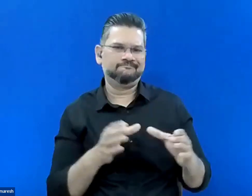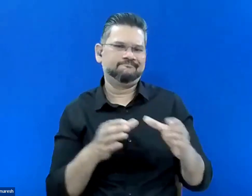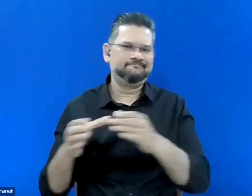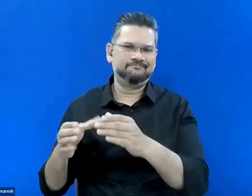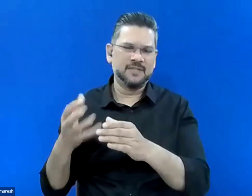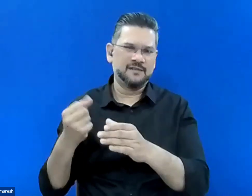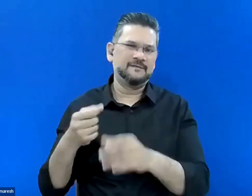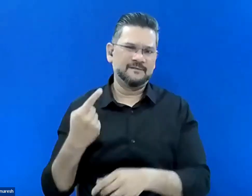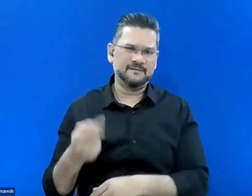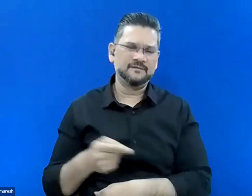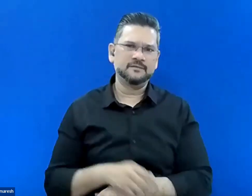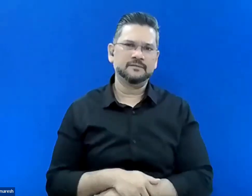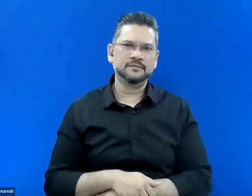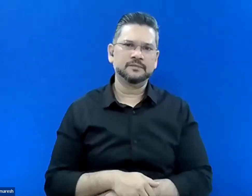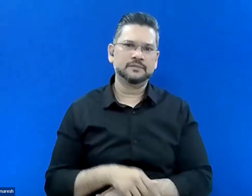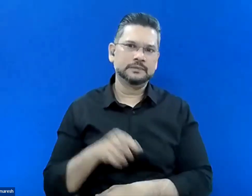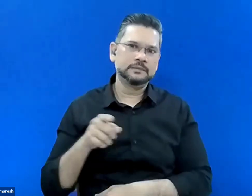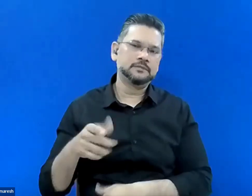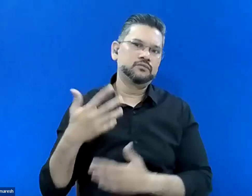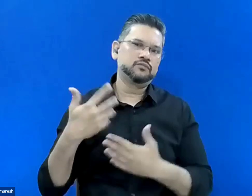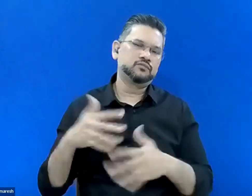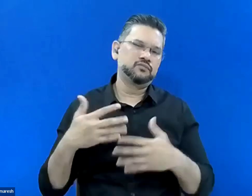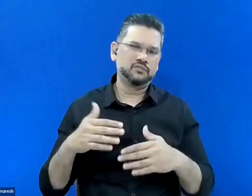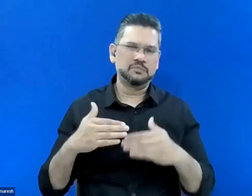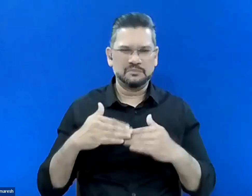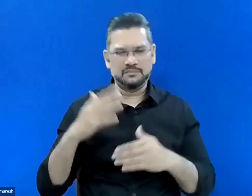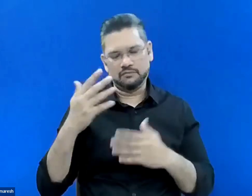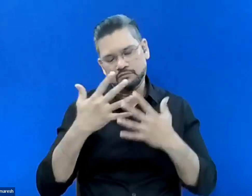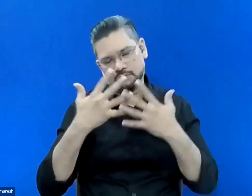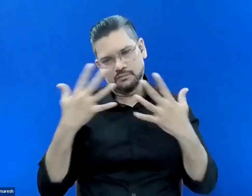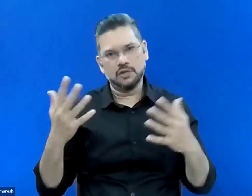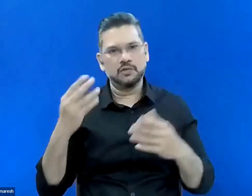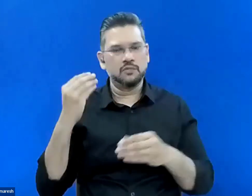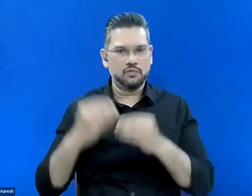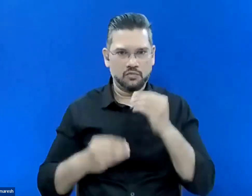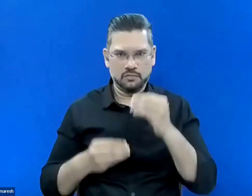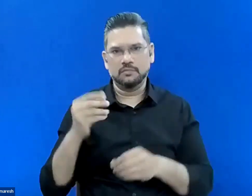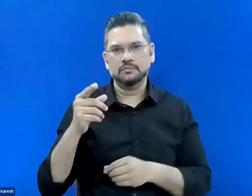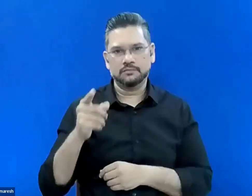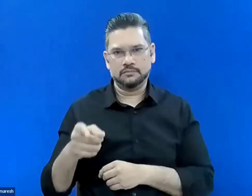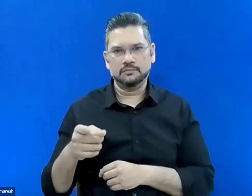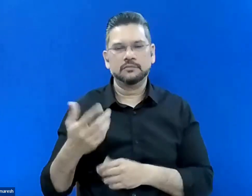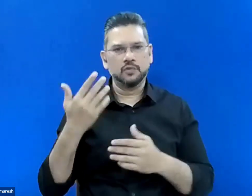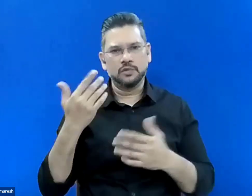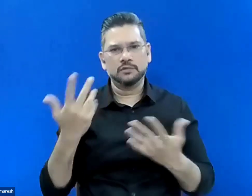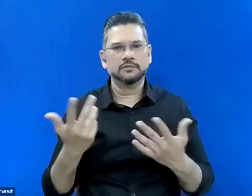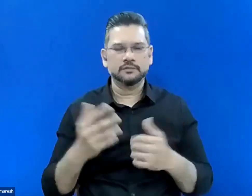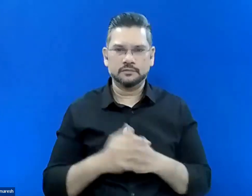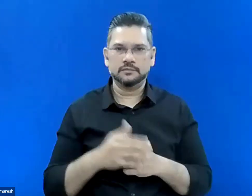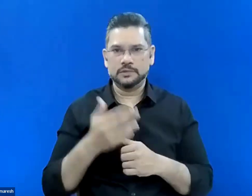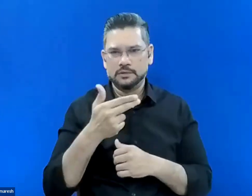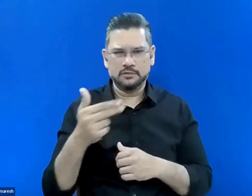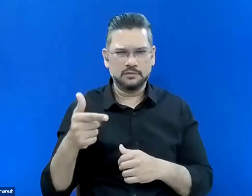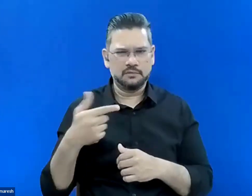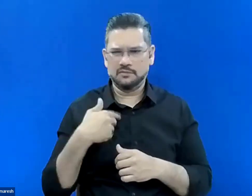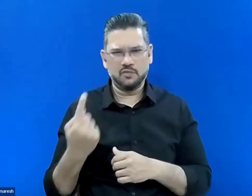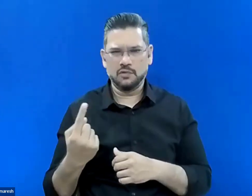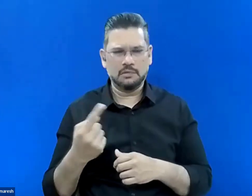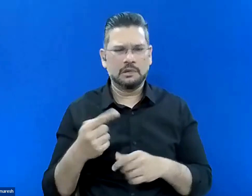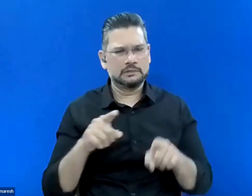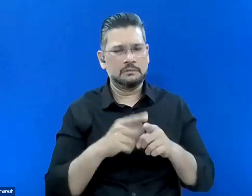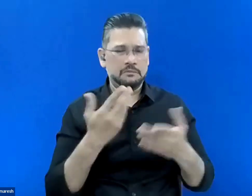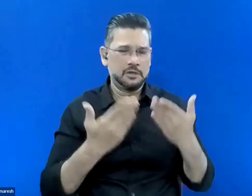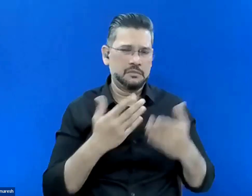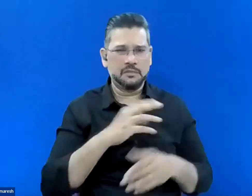that's one of the biggest issue that we face right now, not only Indonesia, I'm sure, but in other